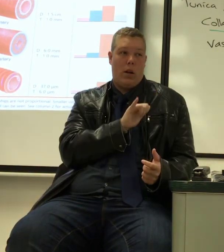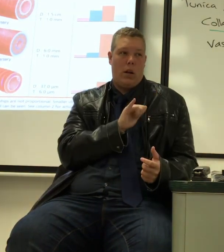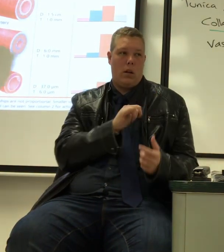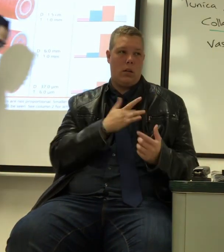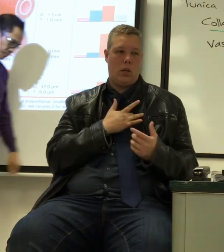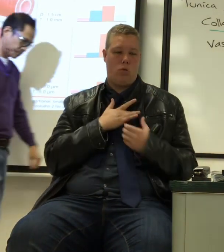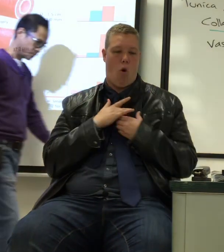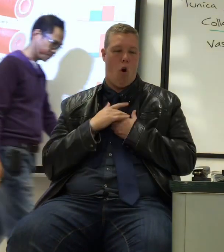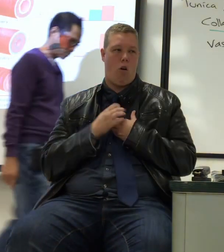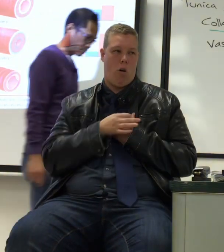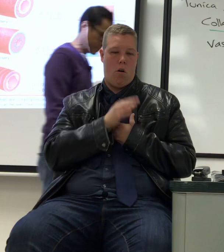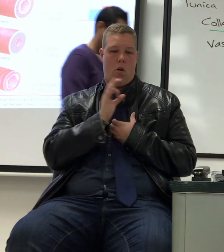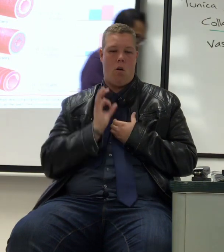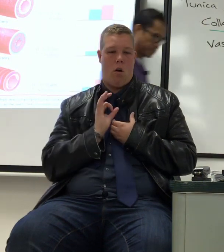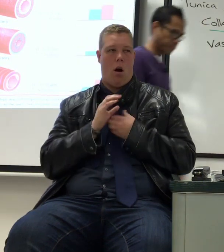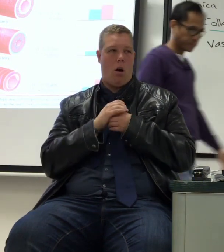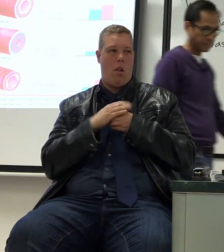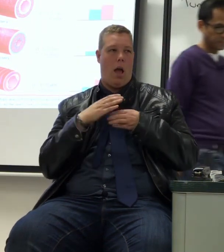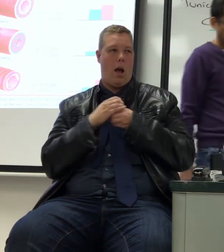arteries.